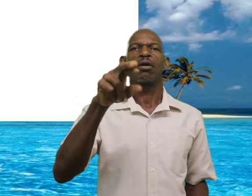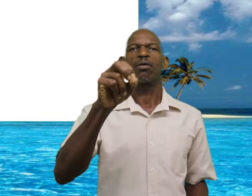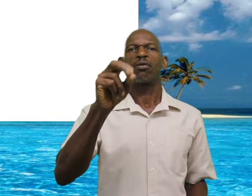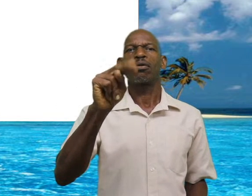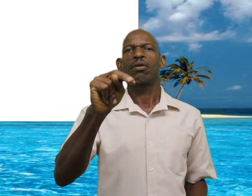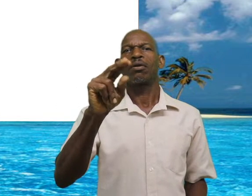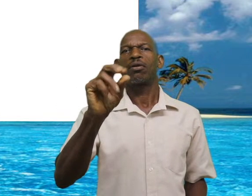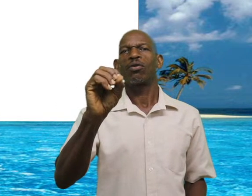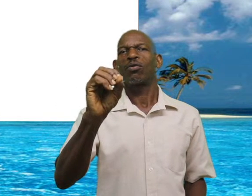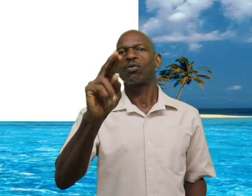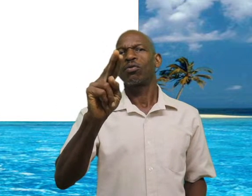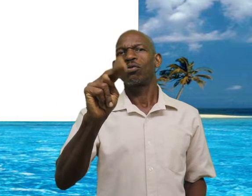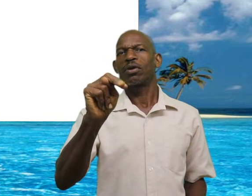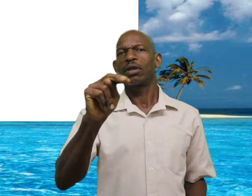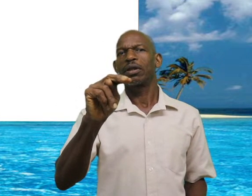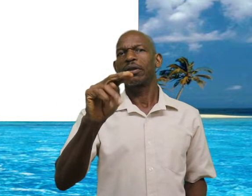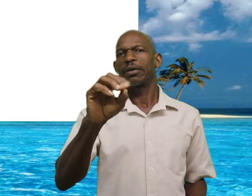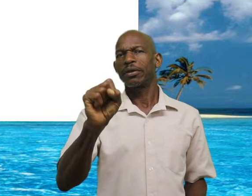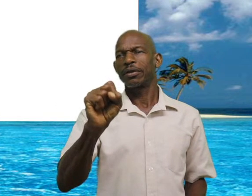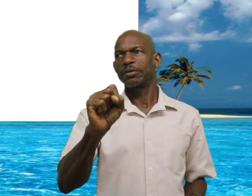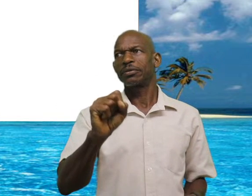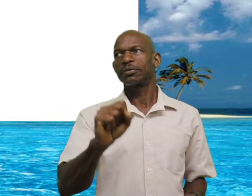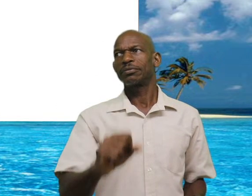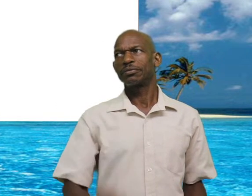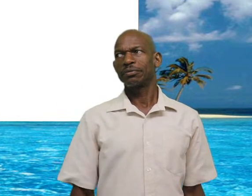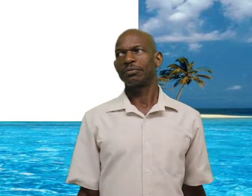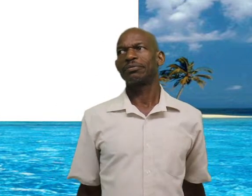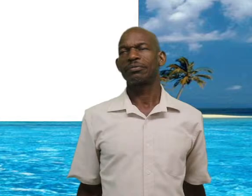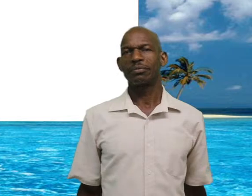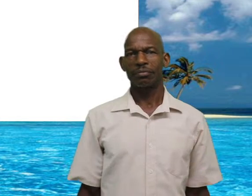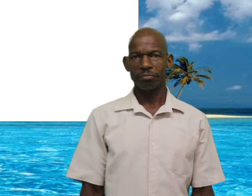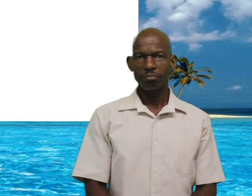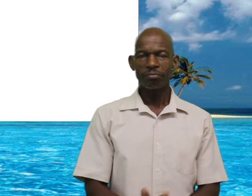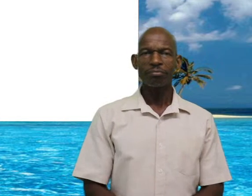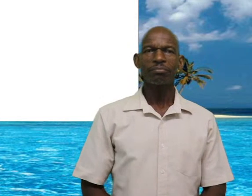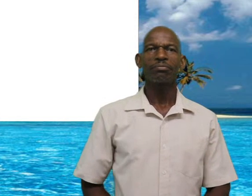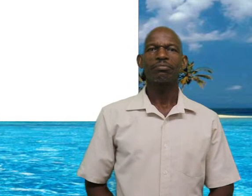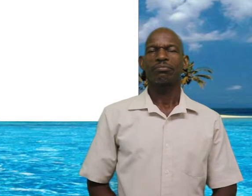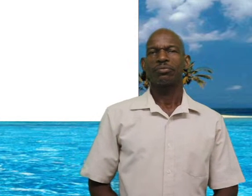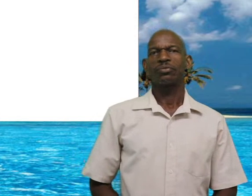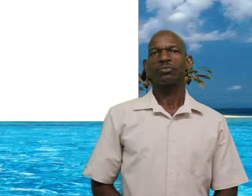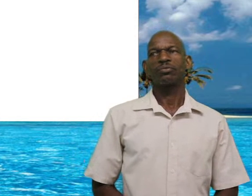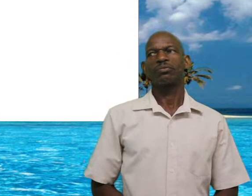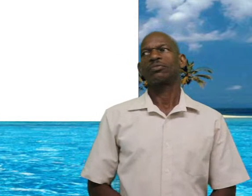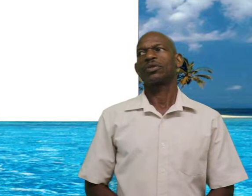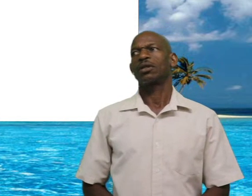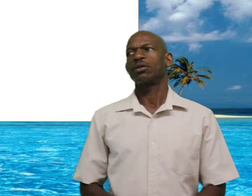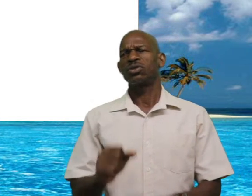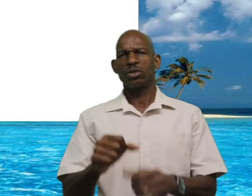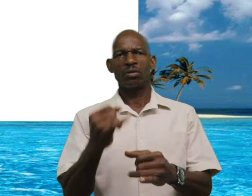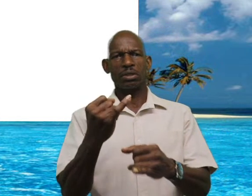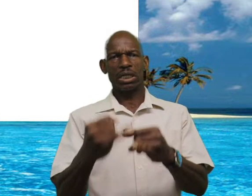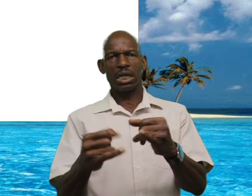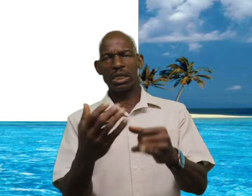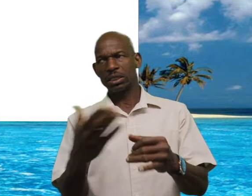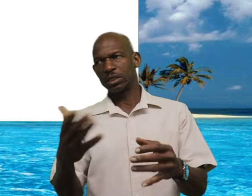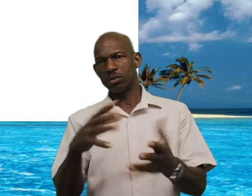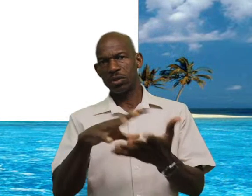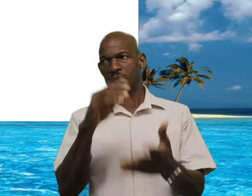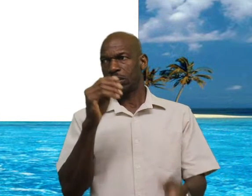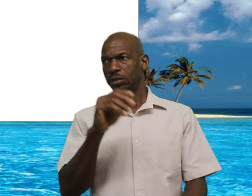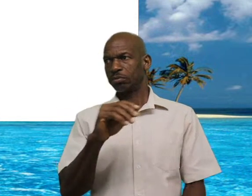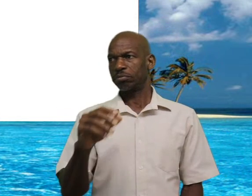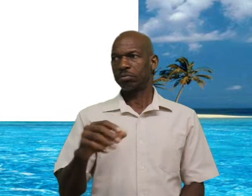Right, so this is the part where we ended in our terms work, right? Making the sentences, using the sentences with our